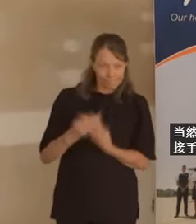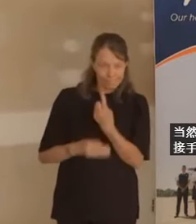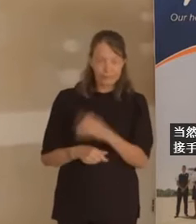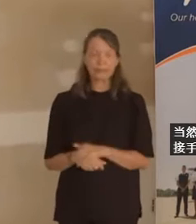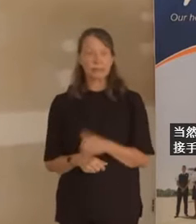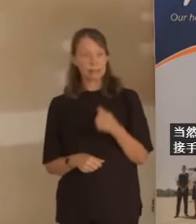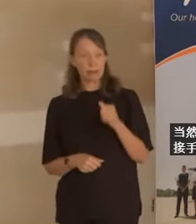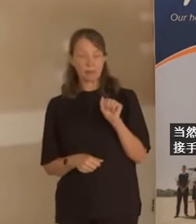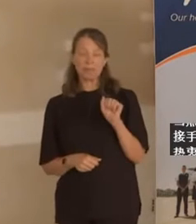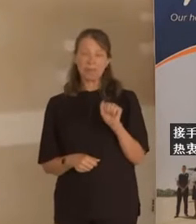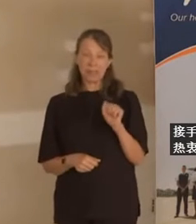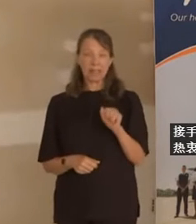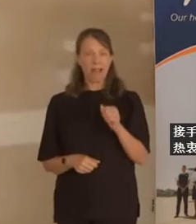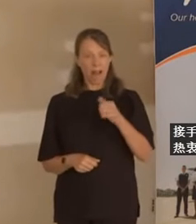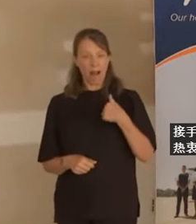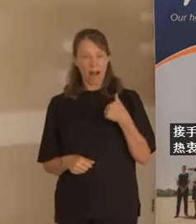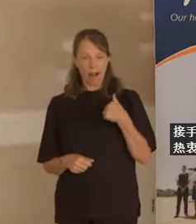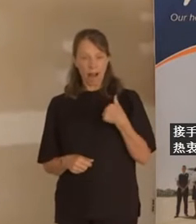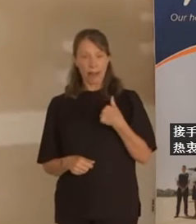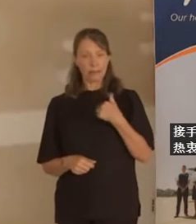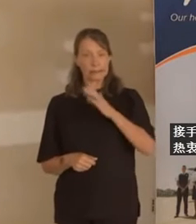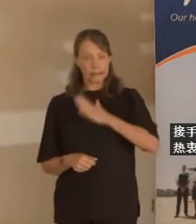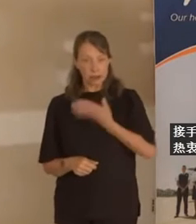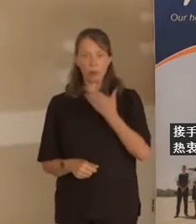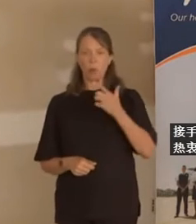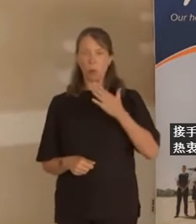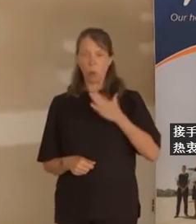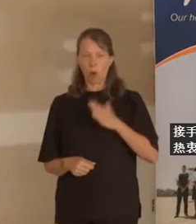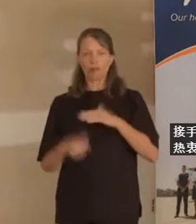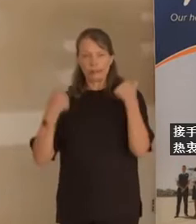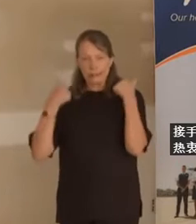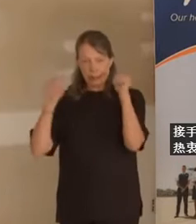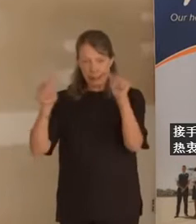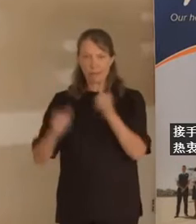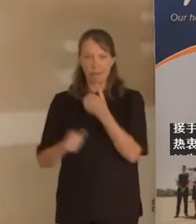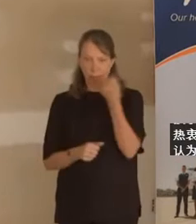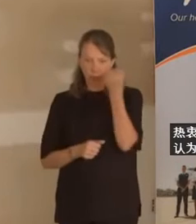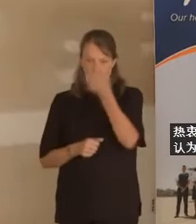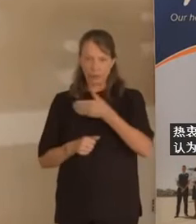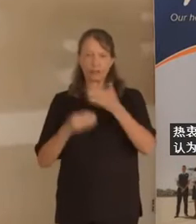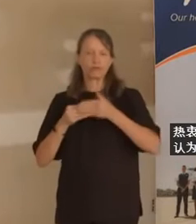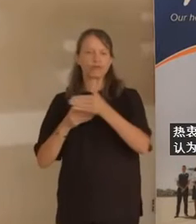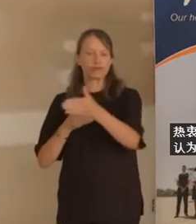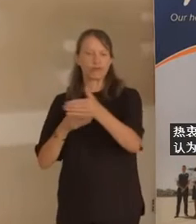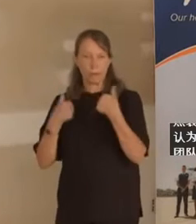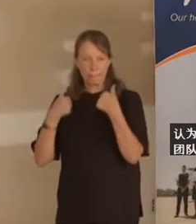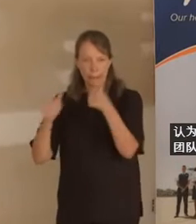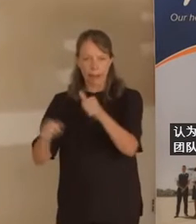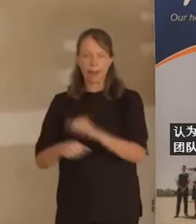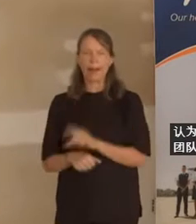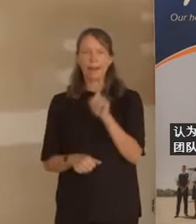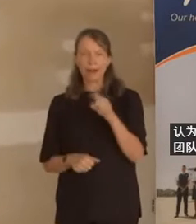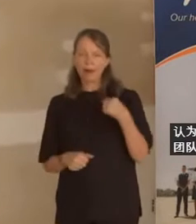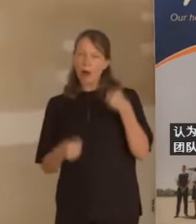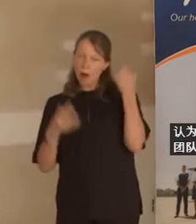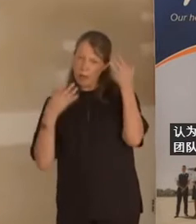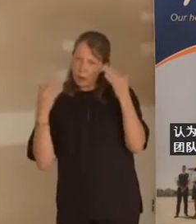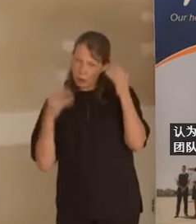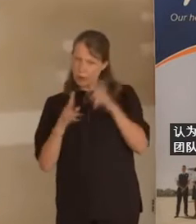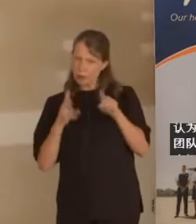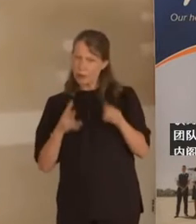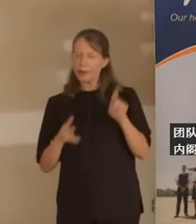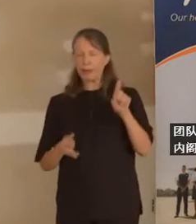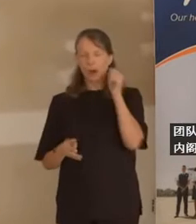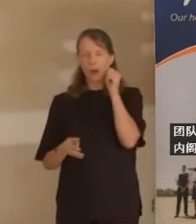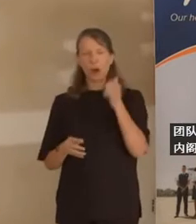on that portfolio and was pretty keen to do so. But on reflection, I think it's, we've got a strong team here in the New